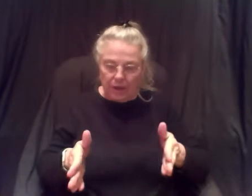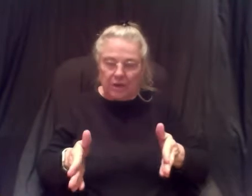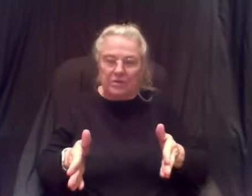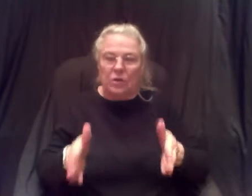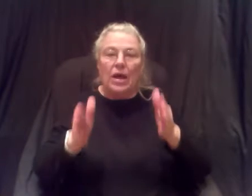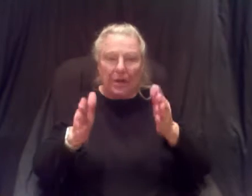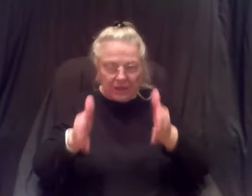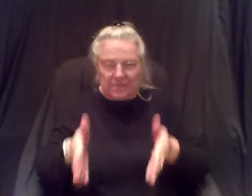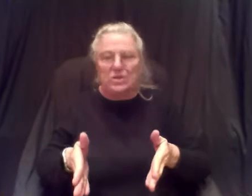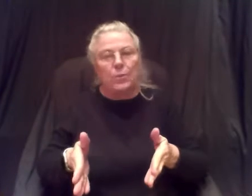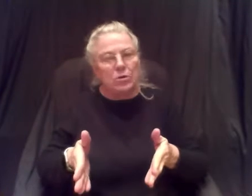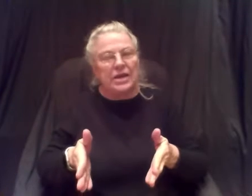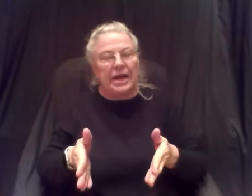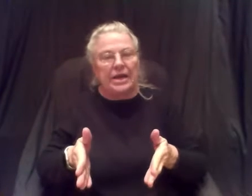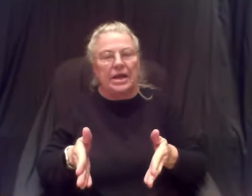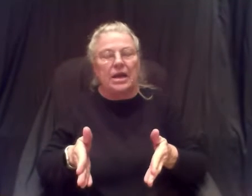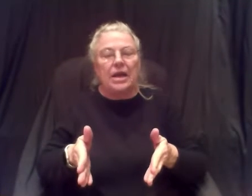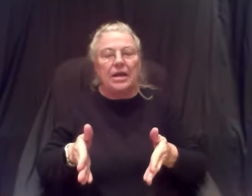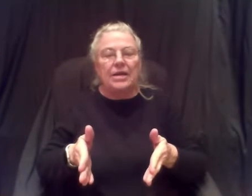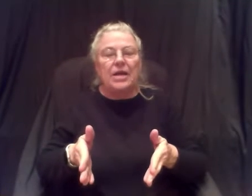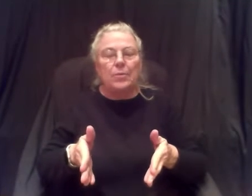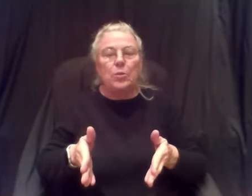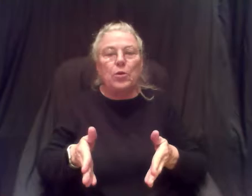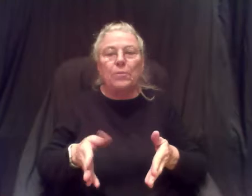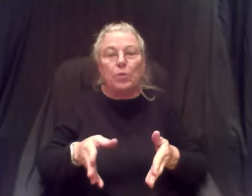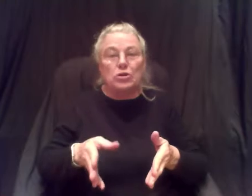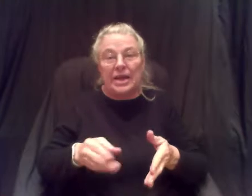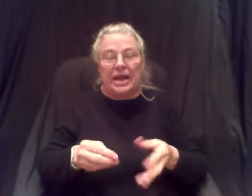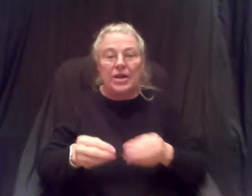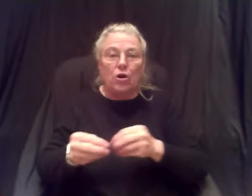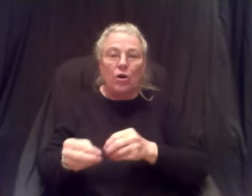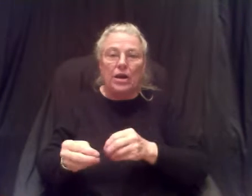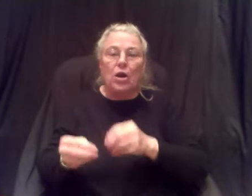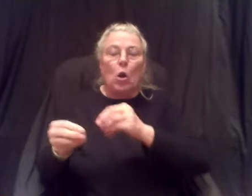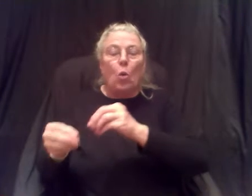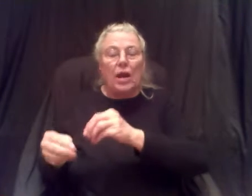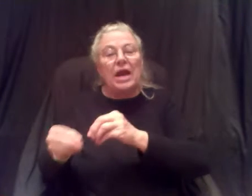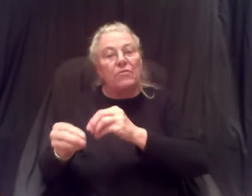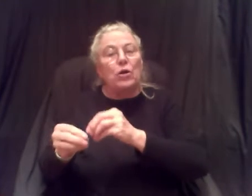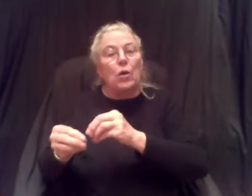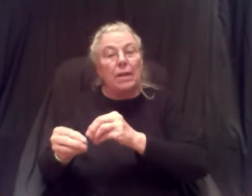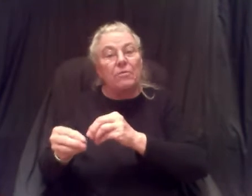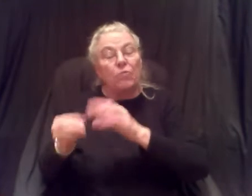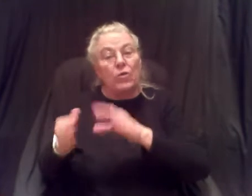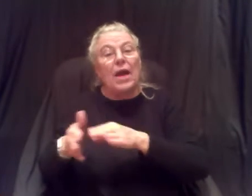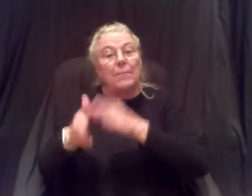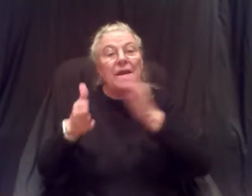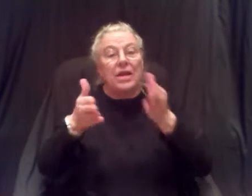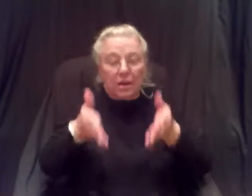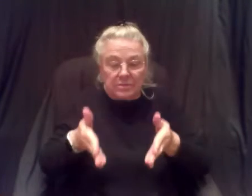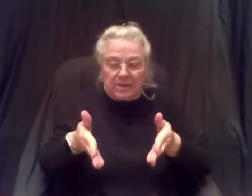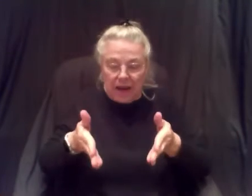So, and this is a person ending. Anytime you put a person ending on it, whatever you had before that becomes a